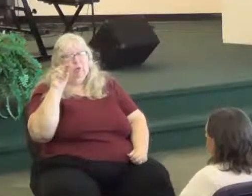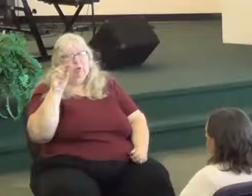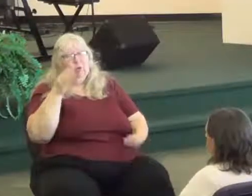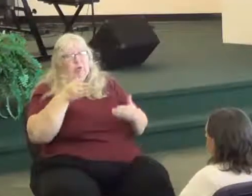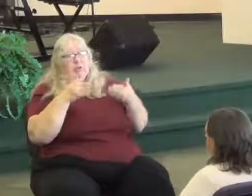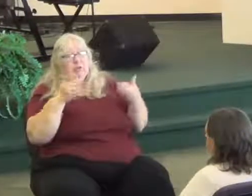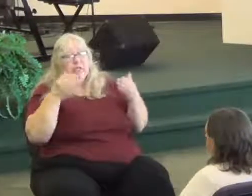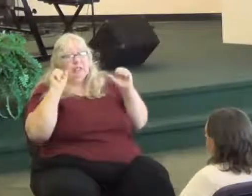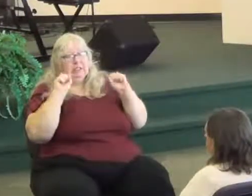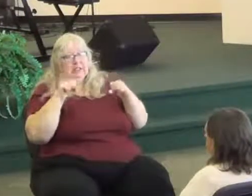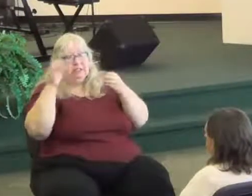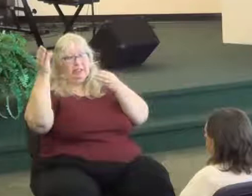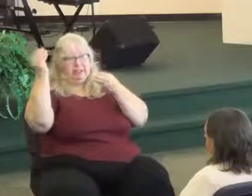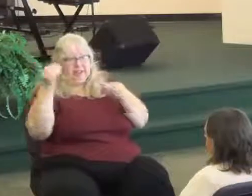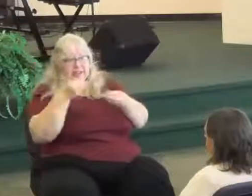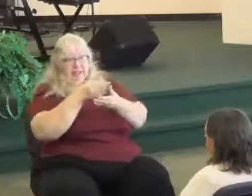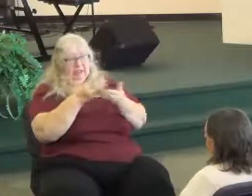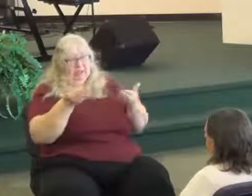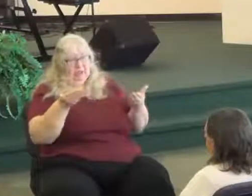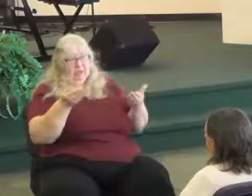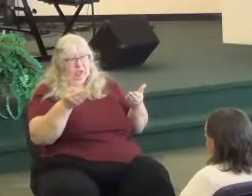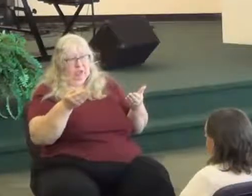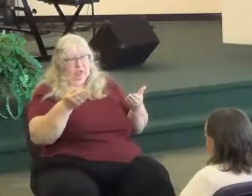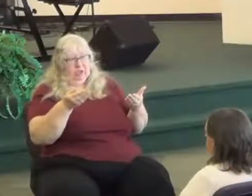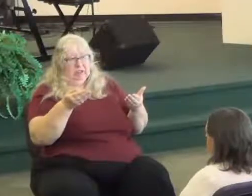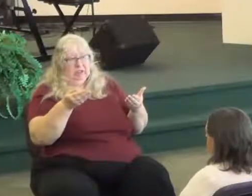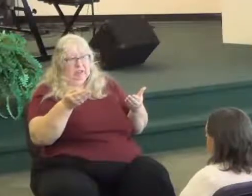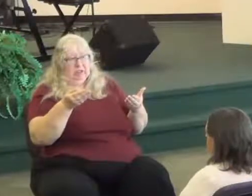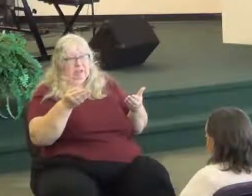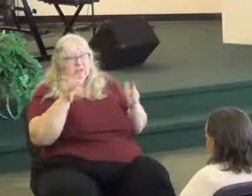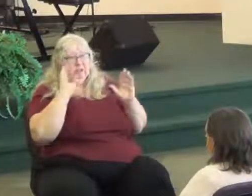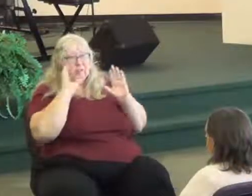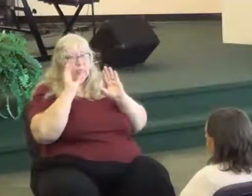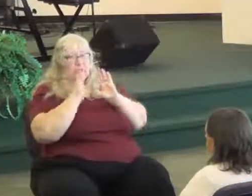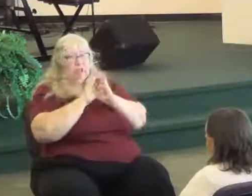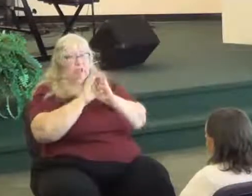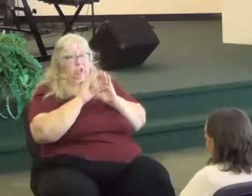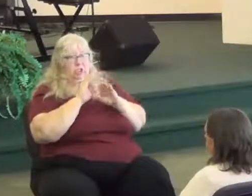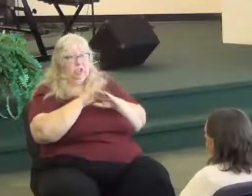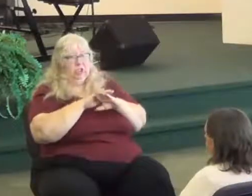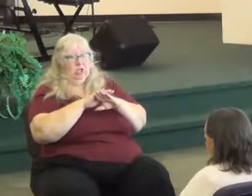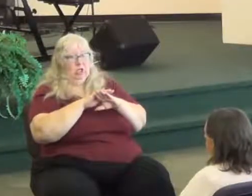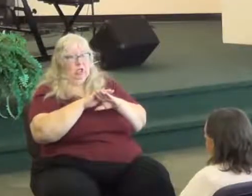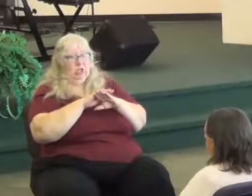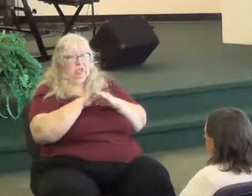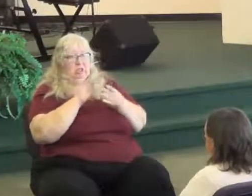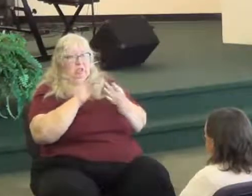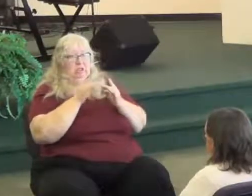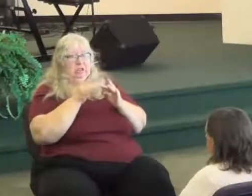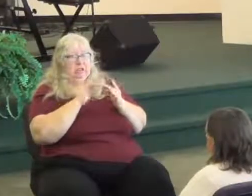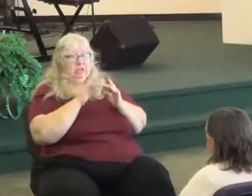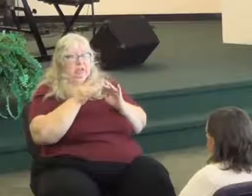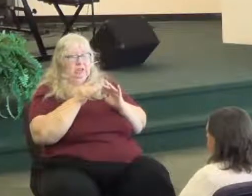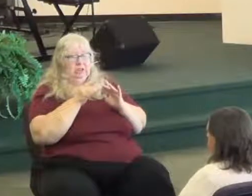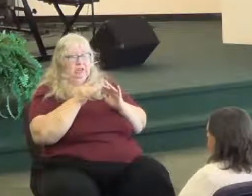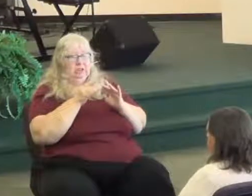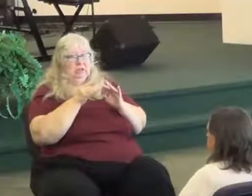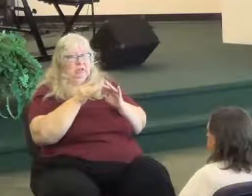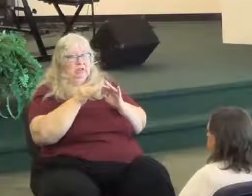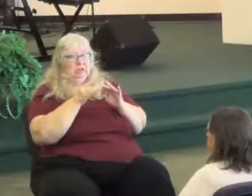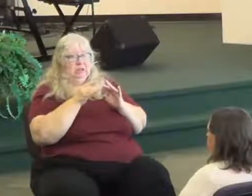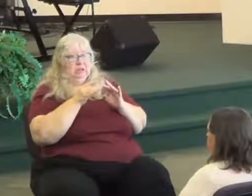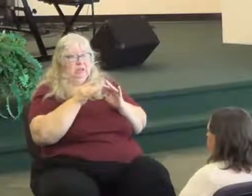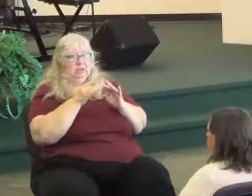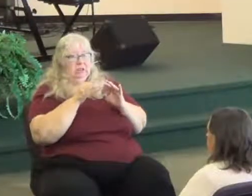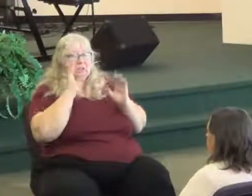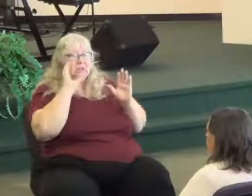saw a picture online and it made me really sick. Maybe some of you guys shared it on Facebook, I don't know. But